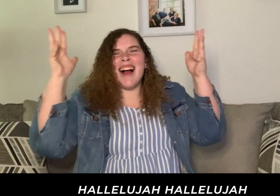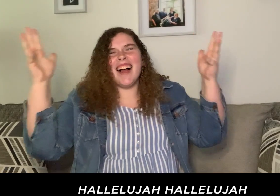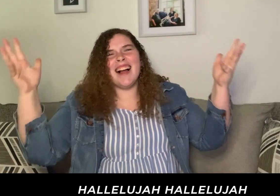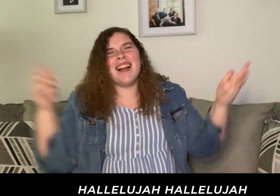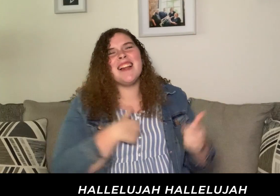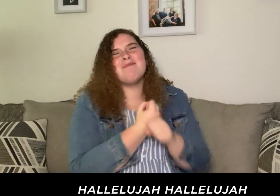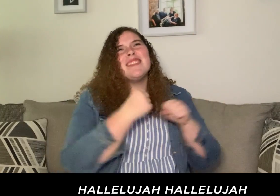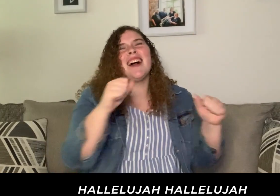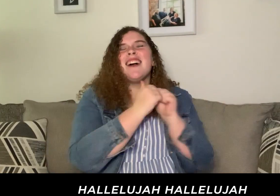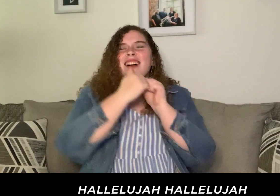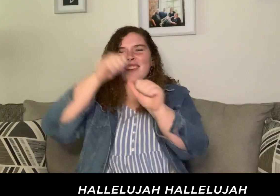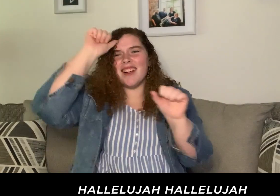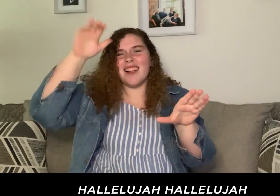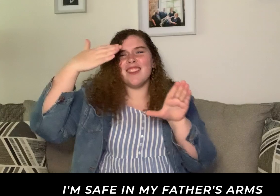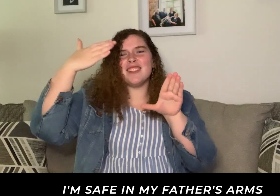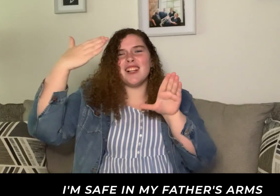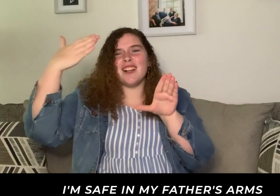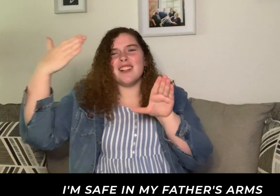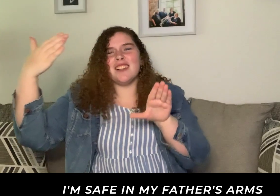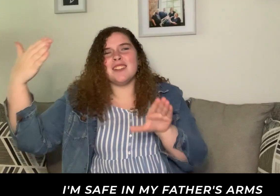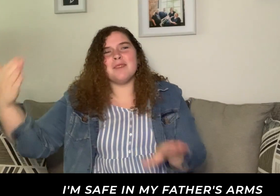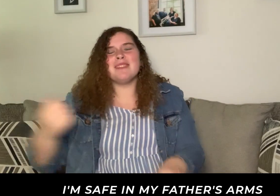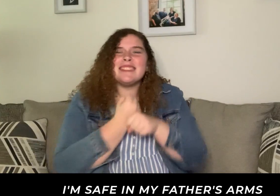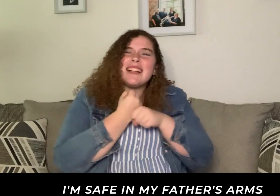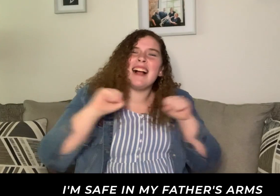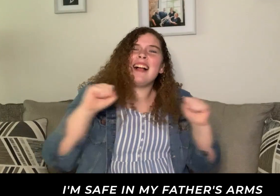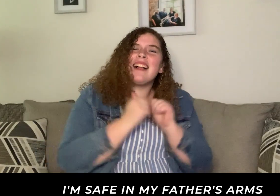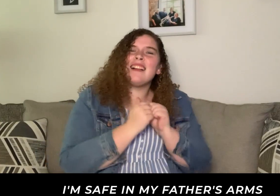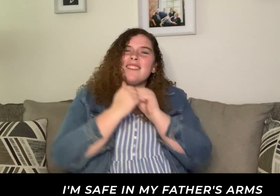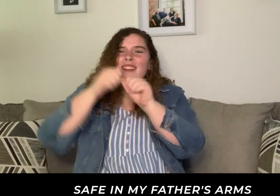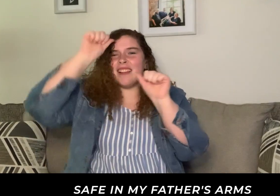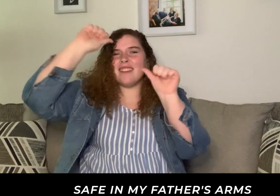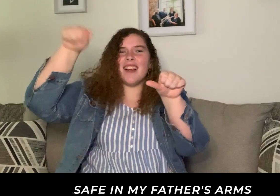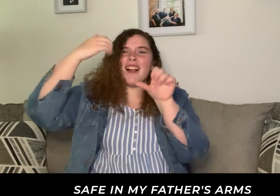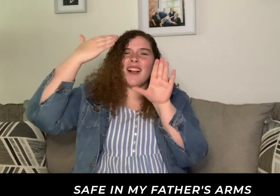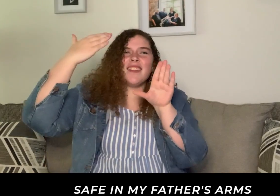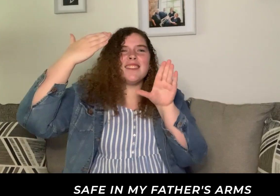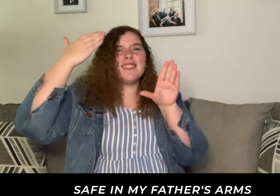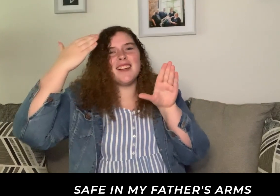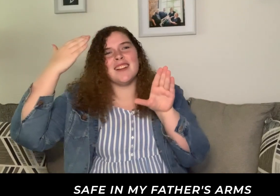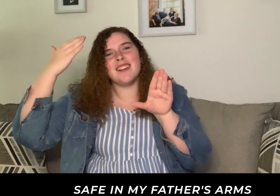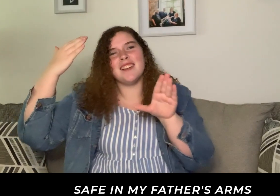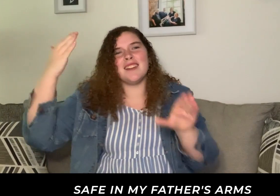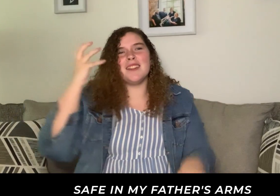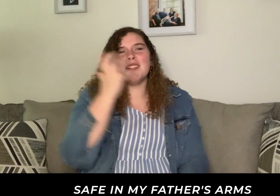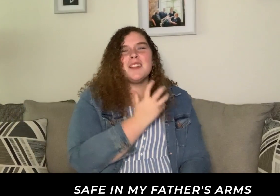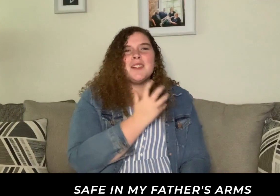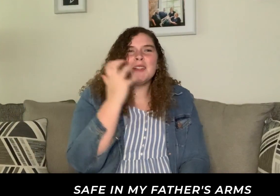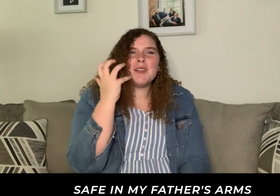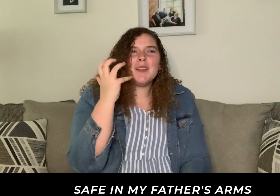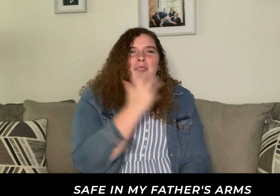Hallelujah, hallelujah I'm safe in my father's arms Safe in my father's